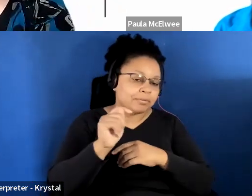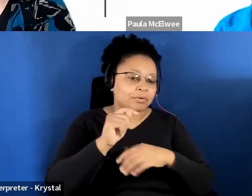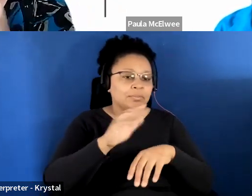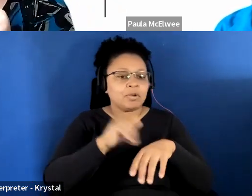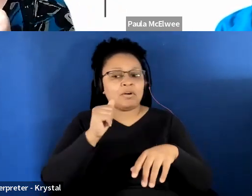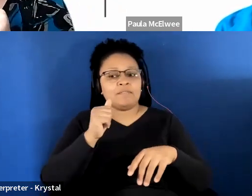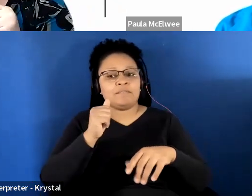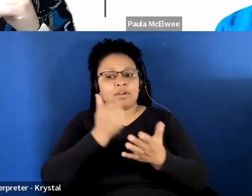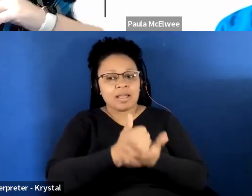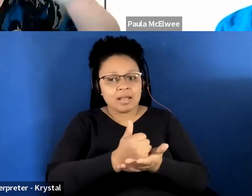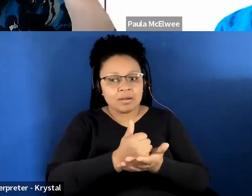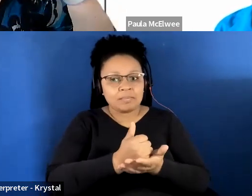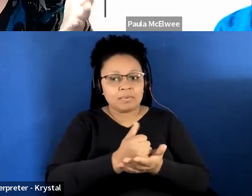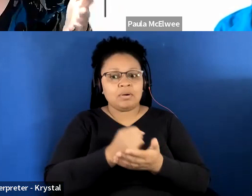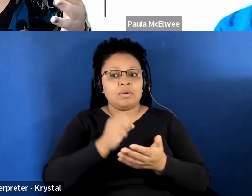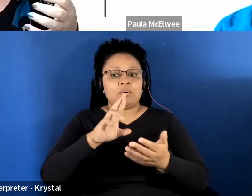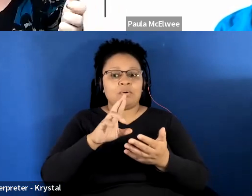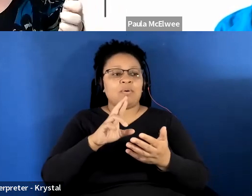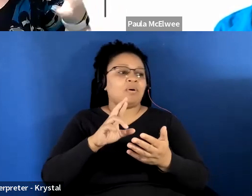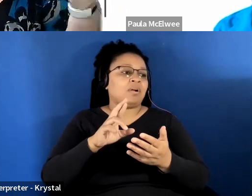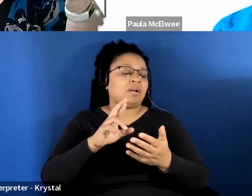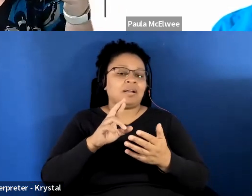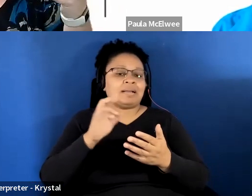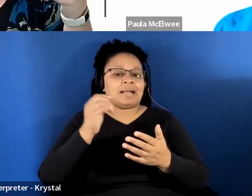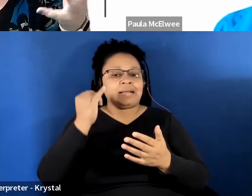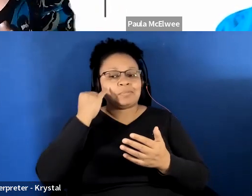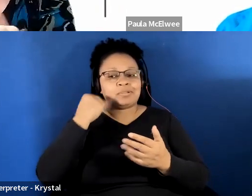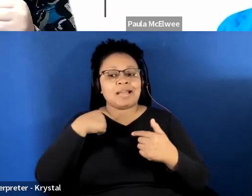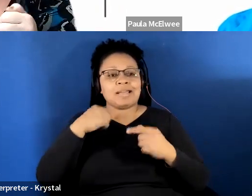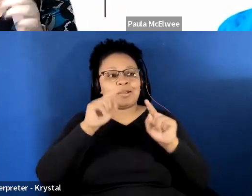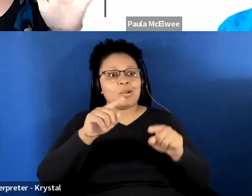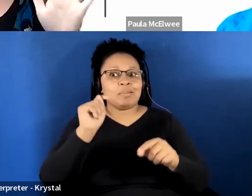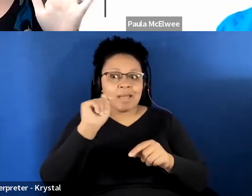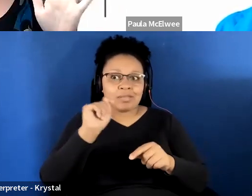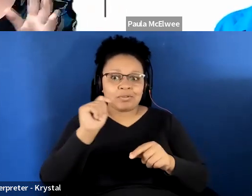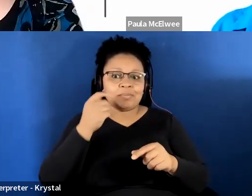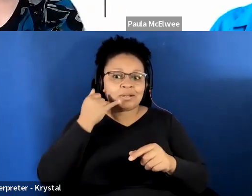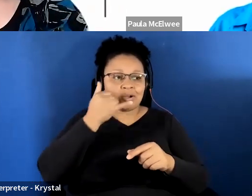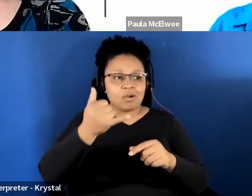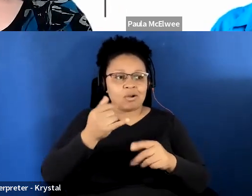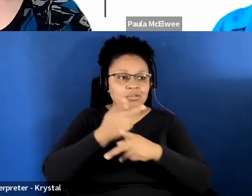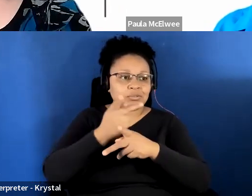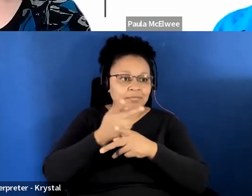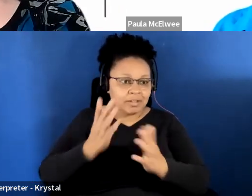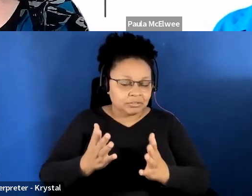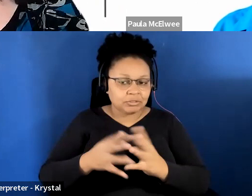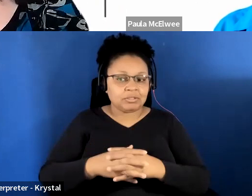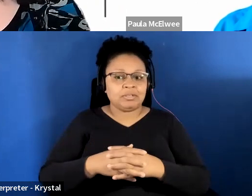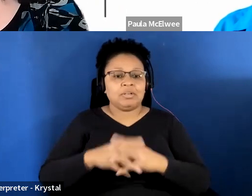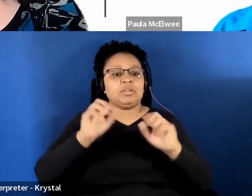the bathroom and called the supervisor and said, what do I do? Or now texting is wonderful. You can